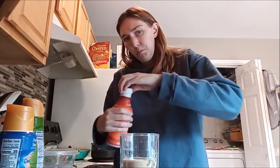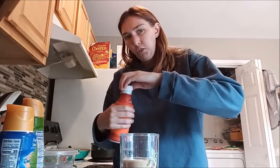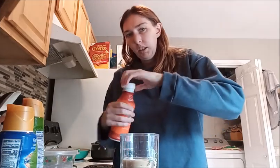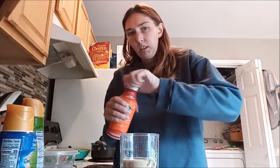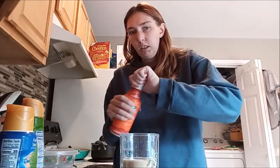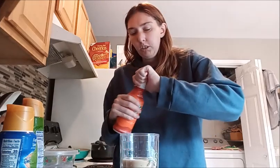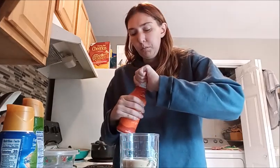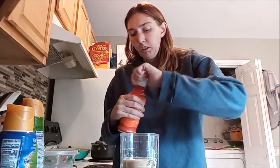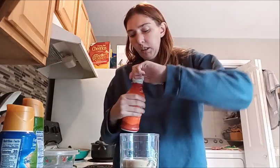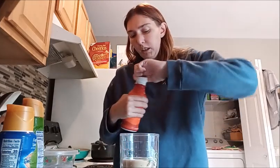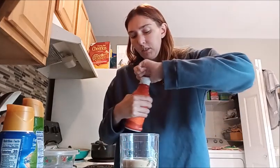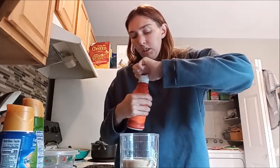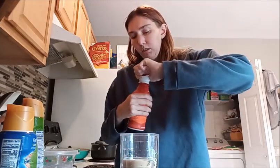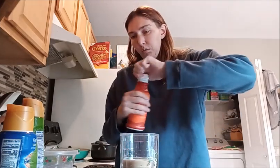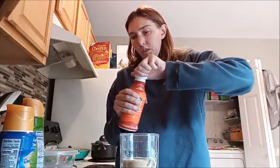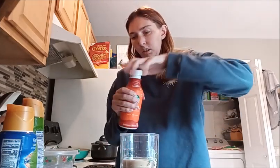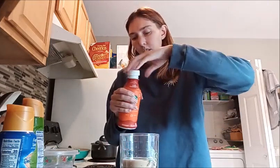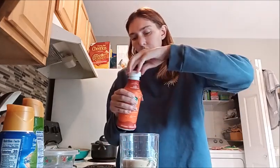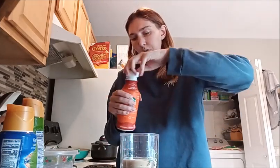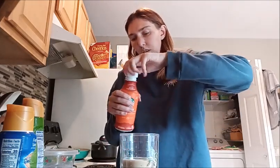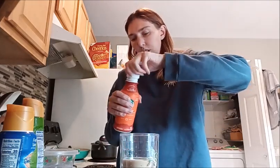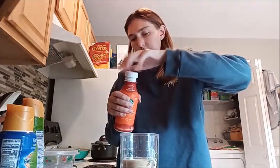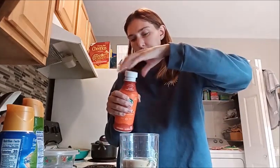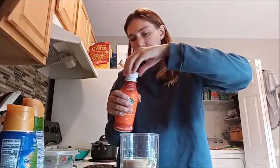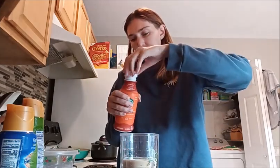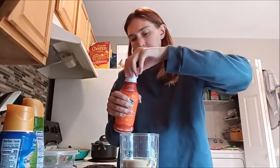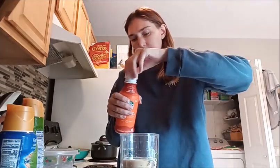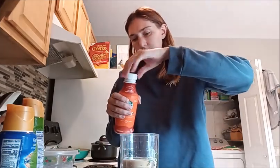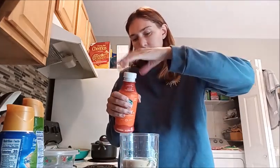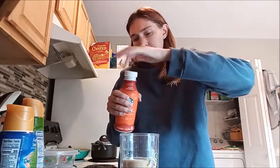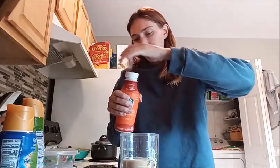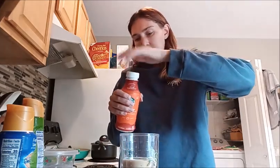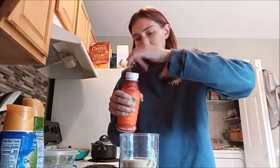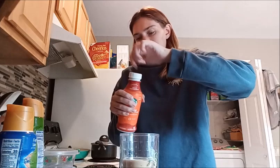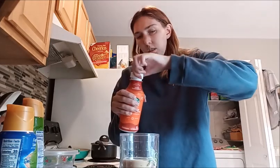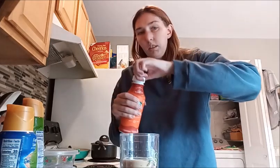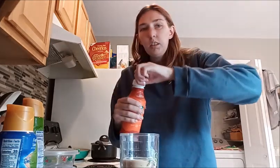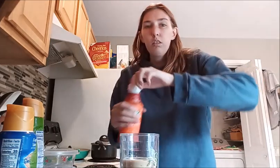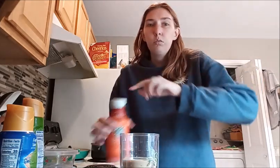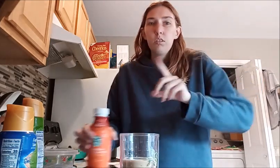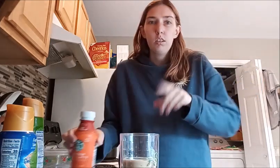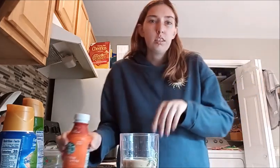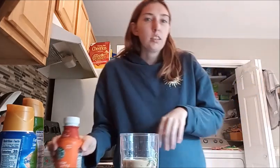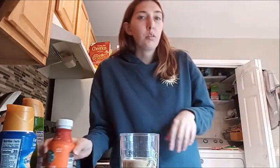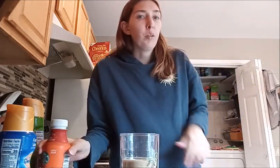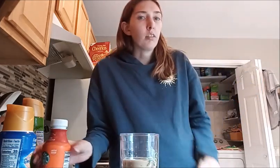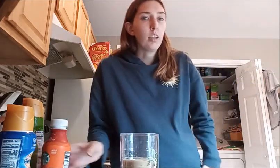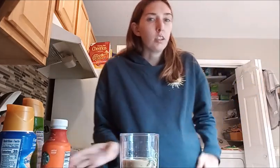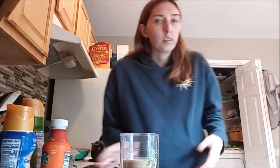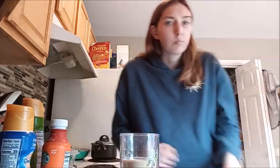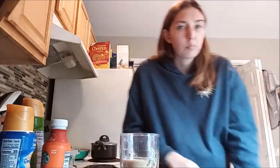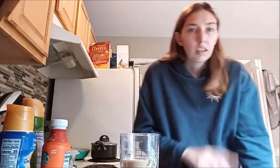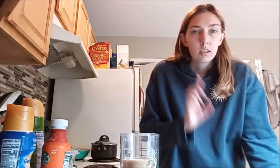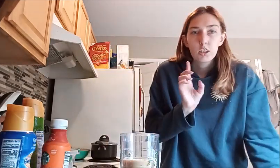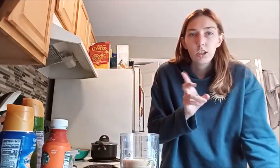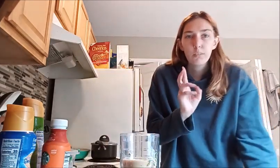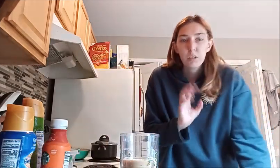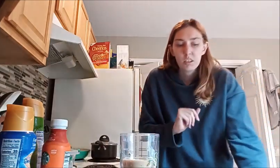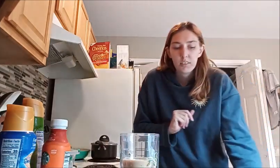Before adding the other creamer that I have, because I don't know what it's going to taste like with the other creamer. And I don't know what it's going to taste like with milk either. Sorry if I'm talking very,